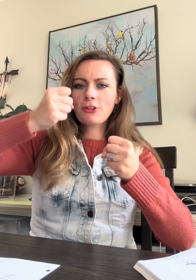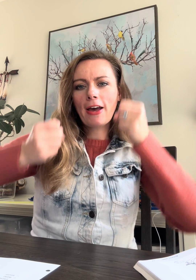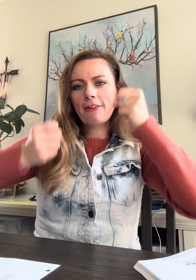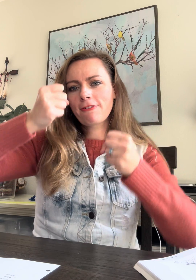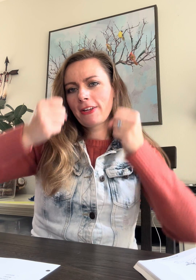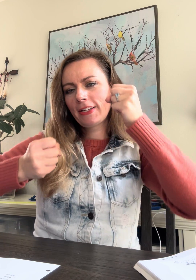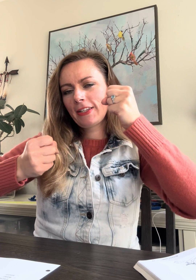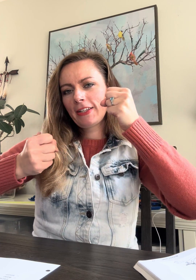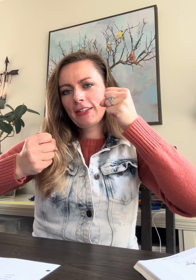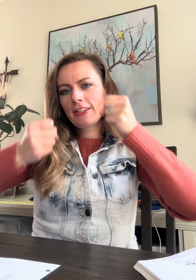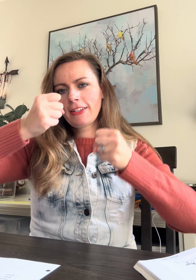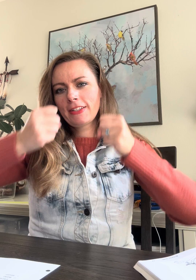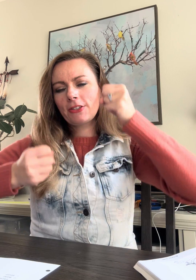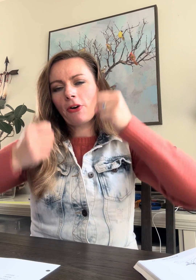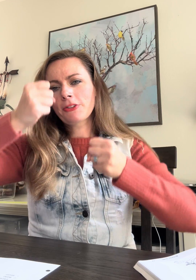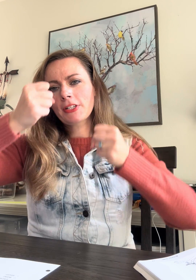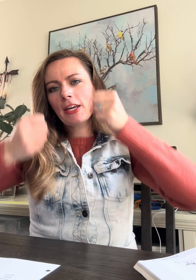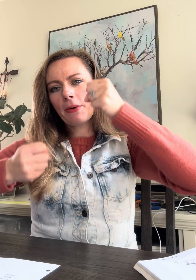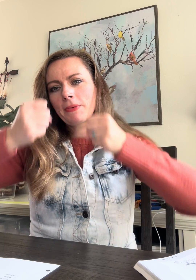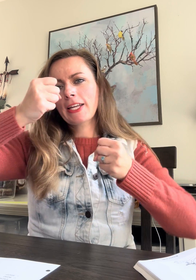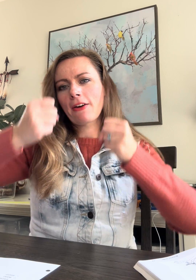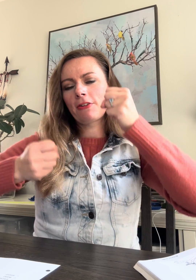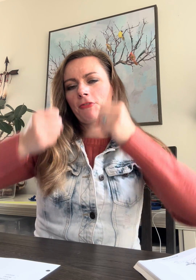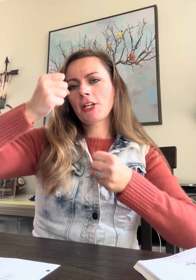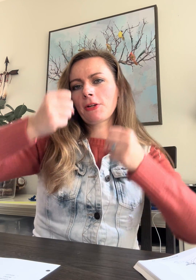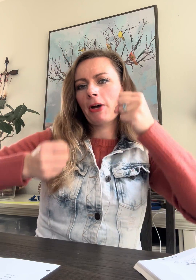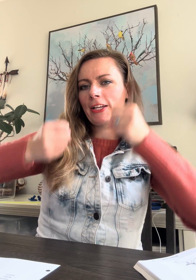drive. So alternate up and down in front of your body,